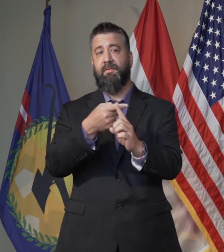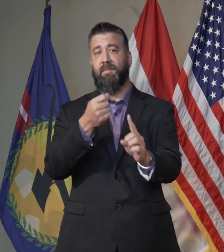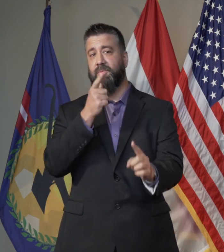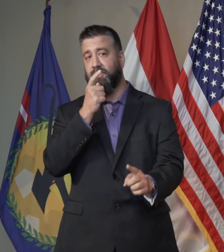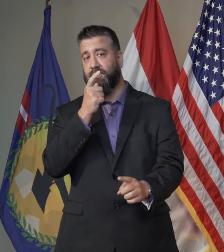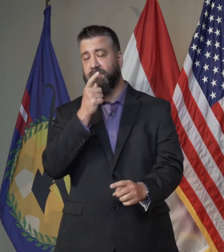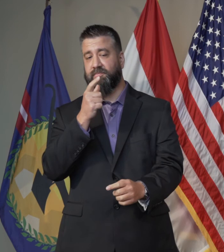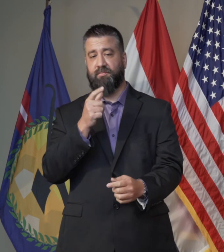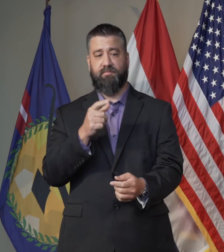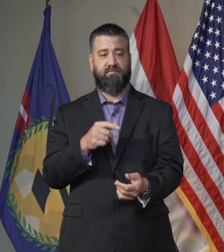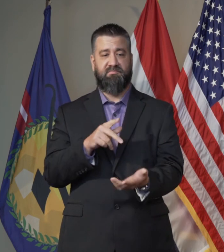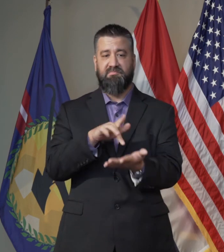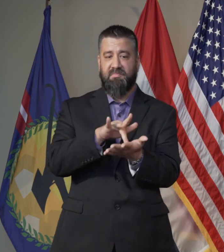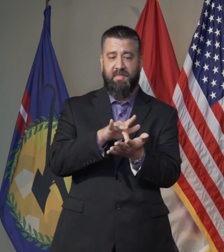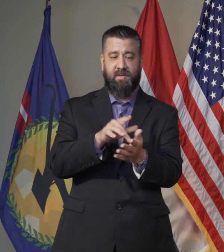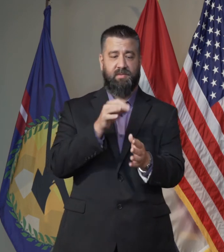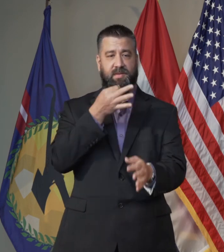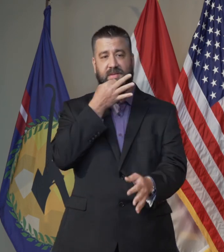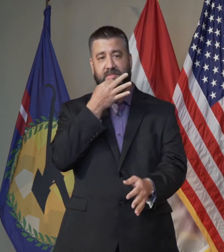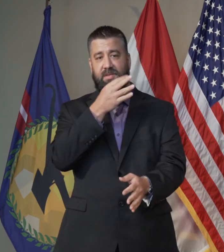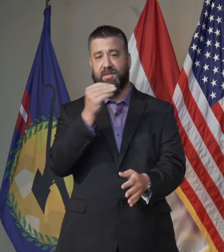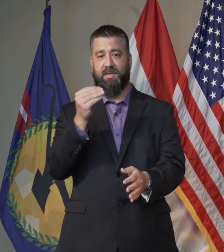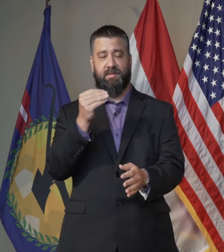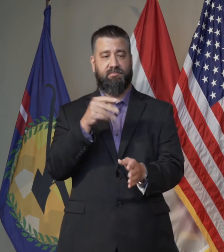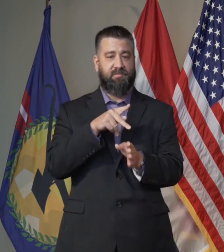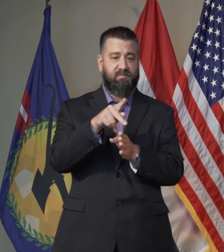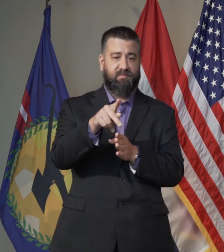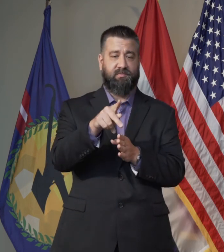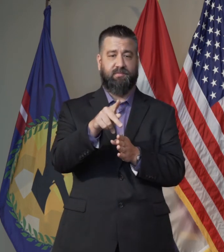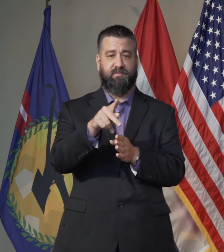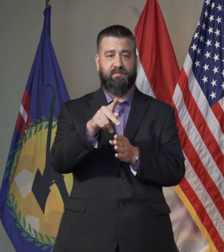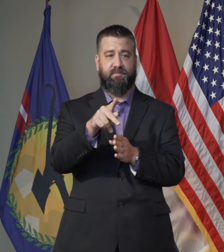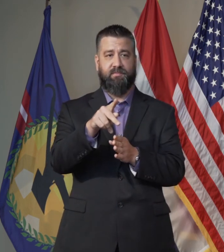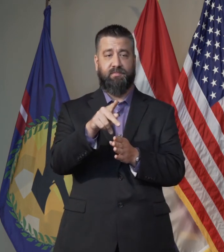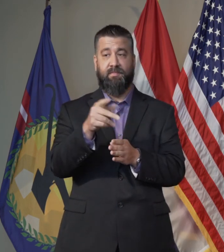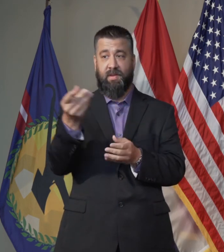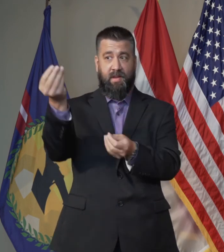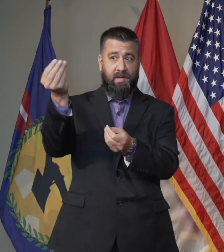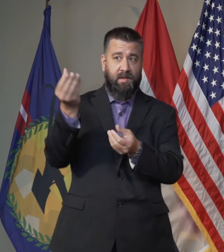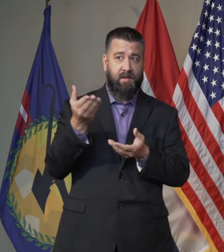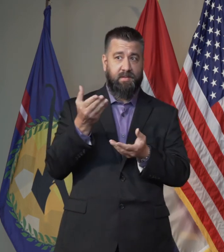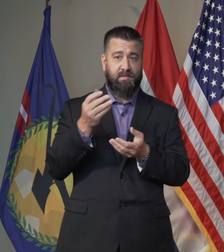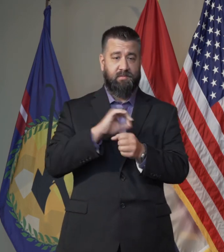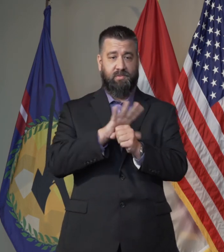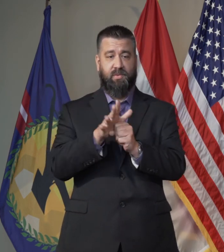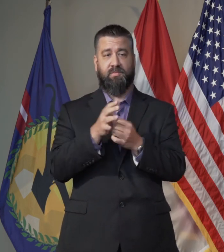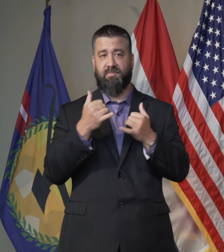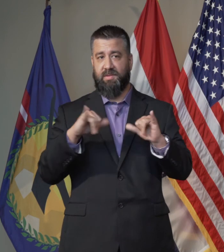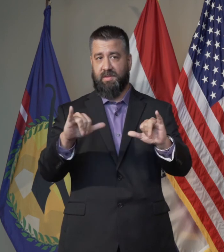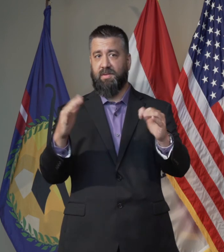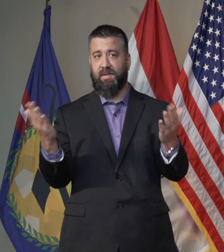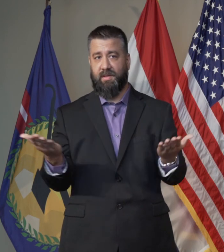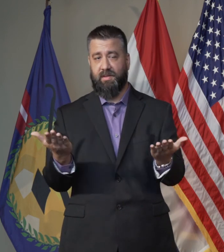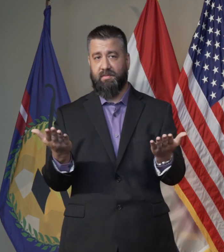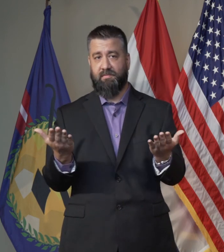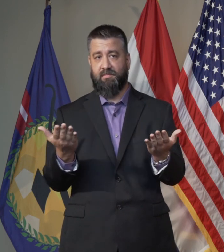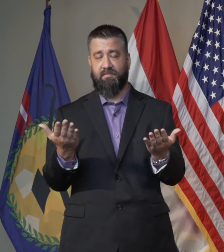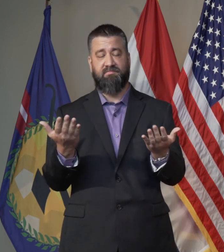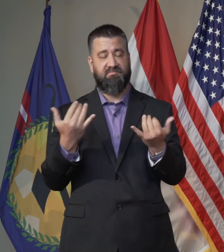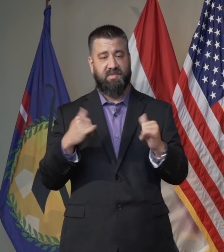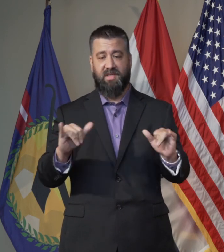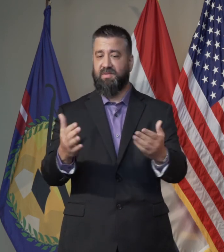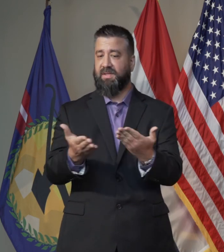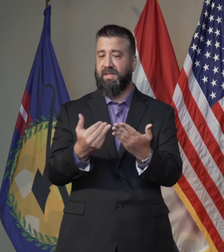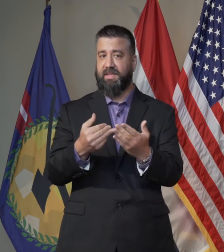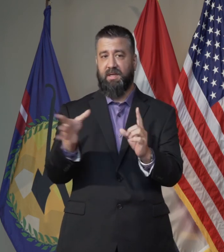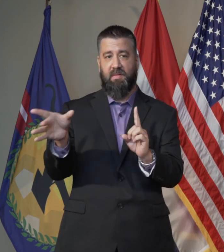medical community. And they tell us that this virus is still with us, still very contagious,